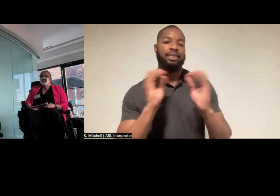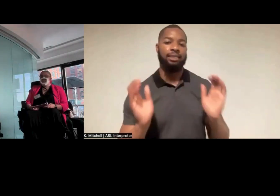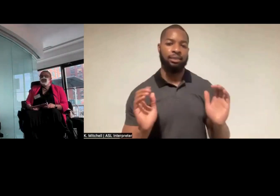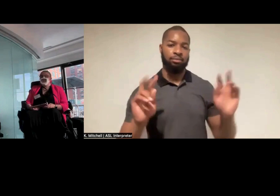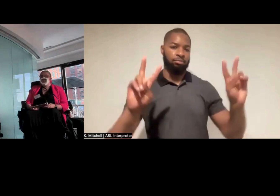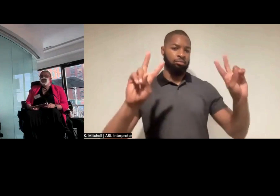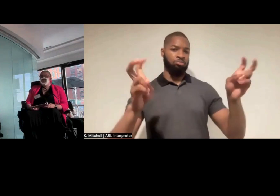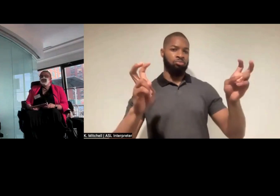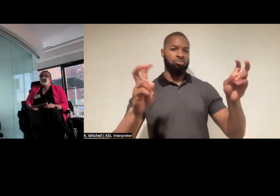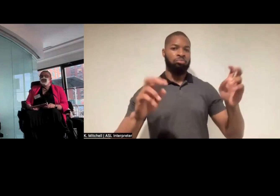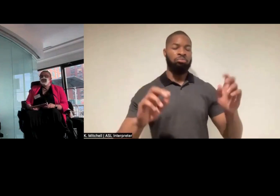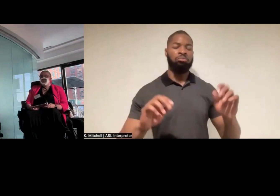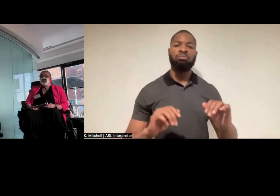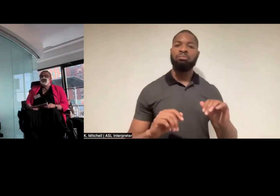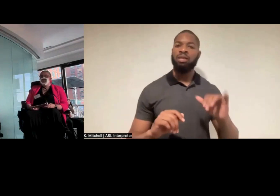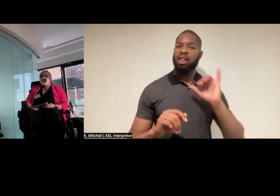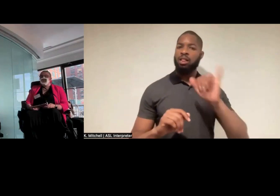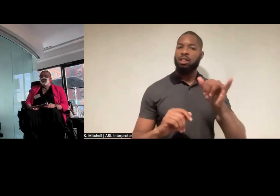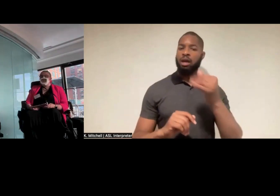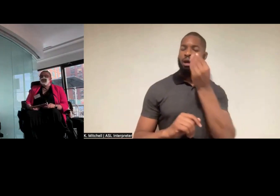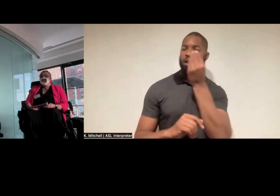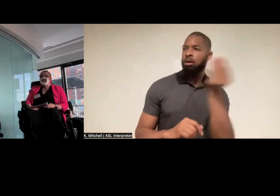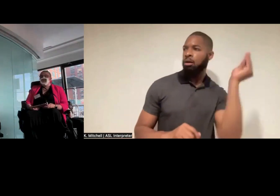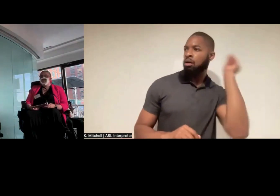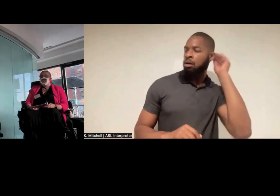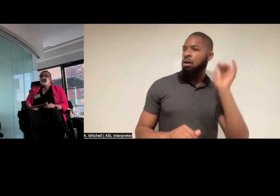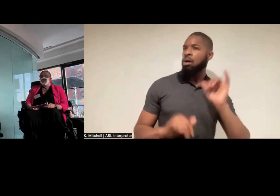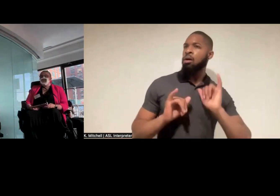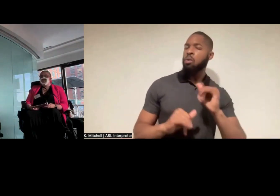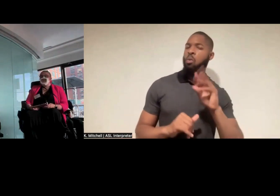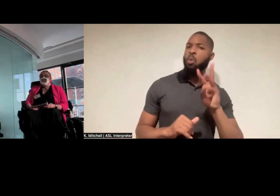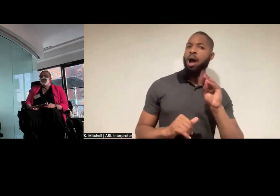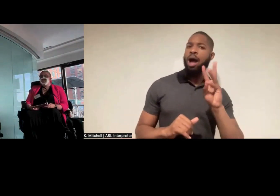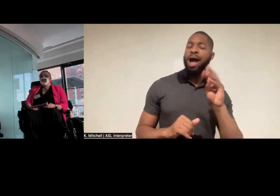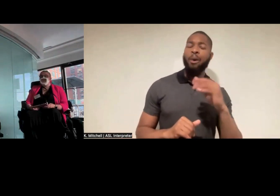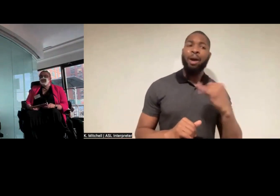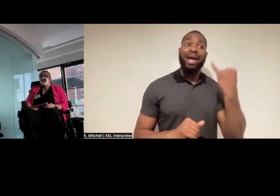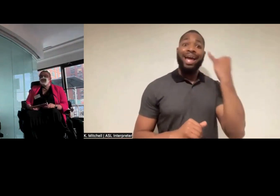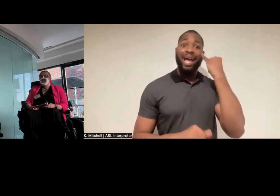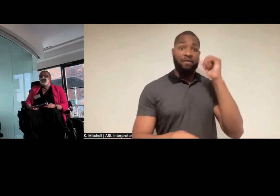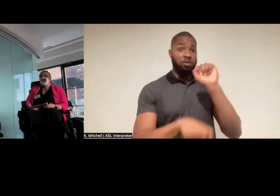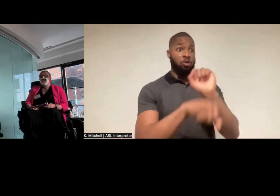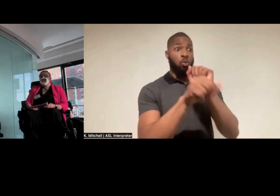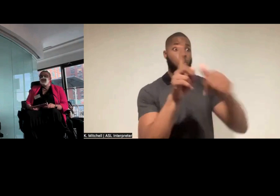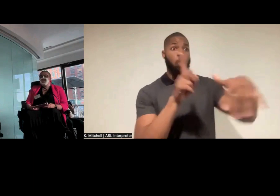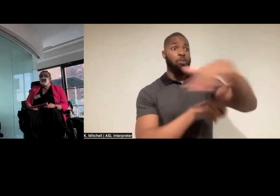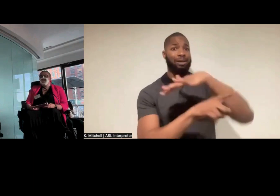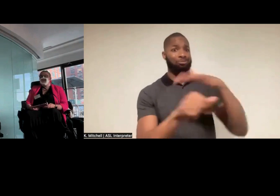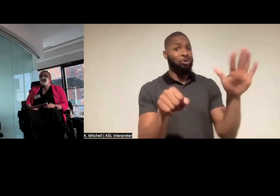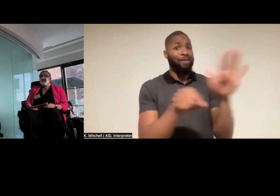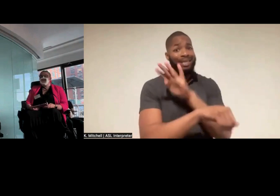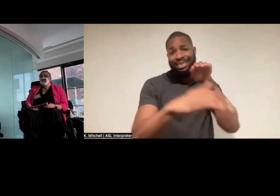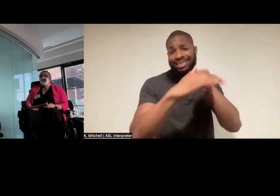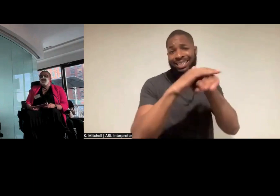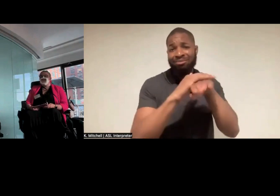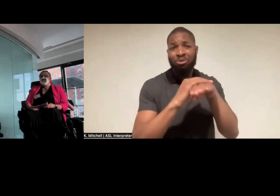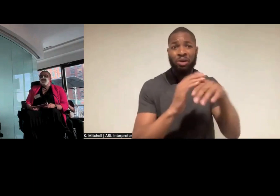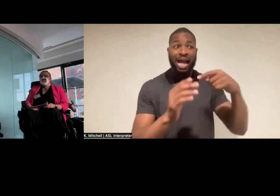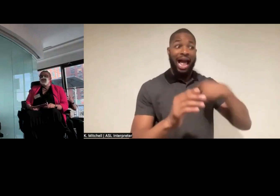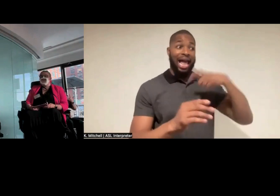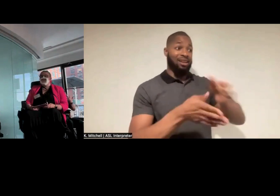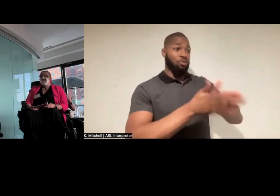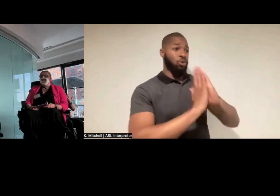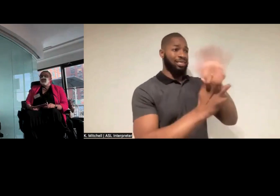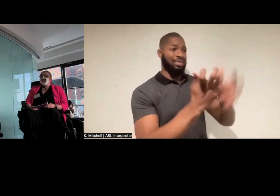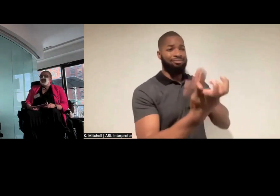wouldn't need these accommodations if the workplace was inclusive, if it was accessible. And it's not. It's so by having